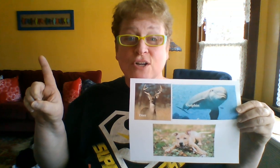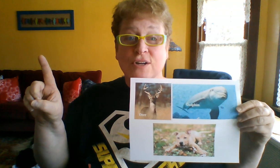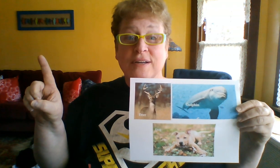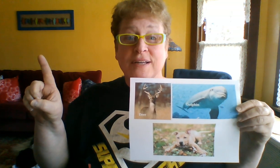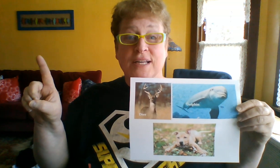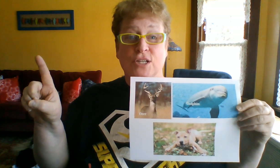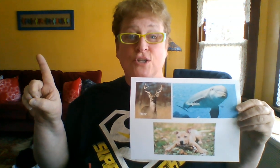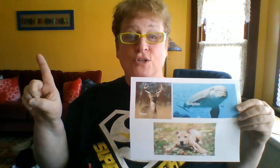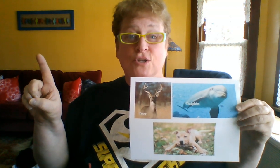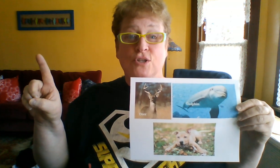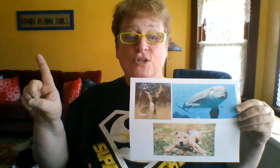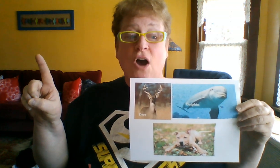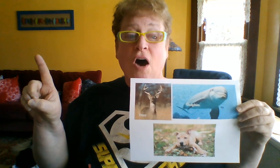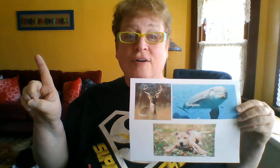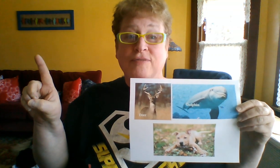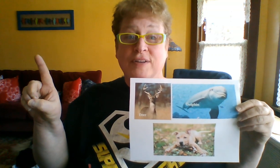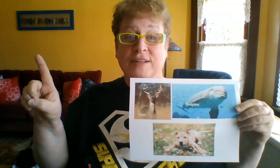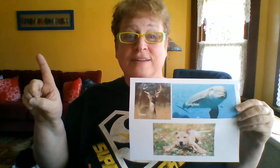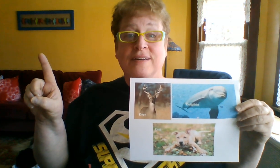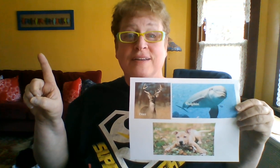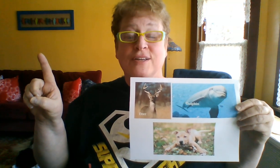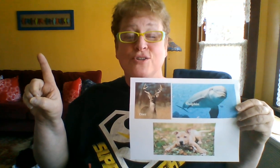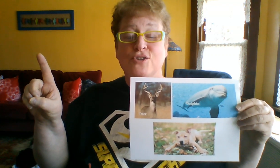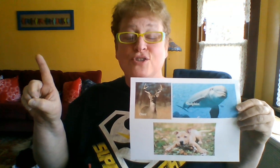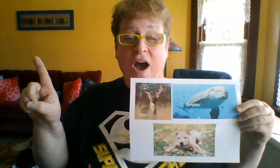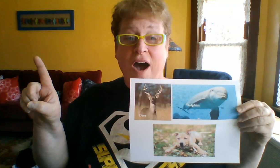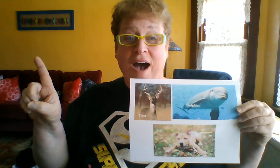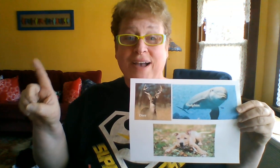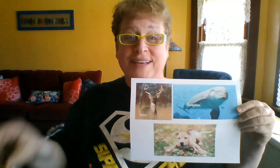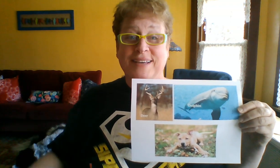deer, dolphin, dog.